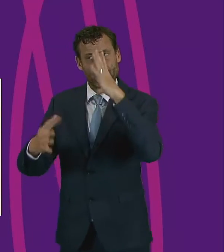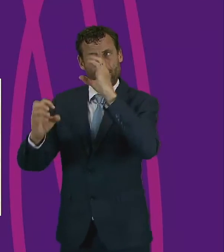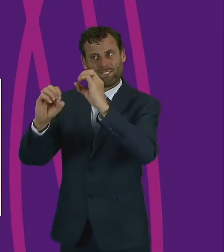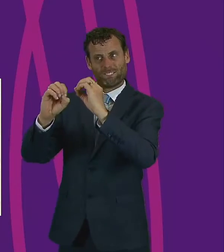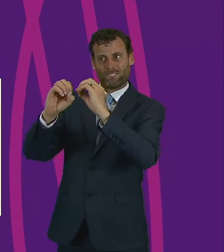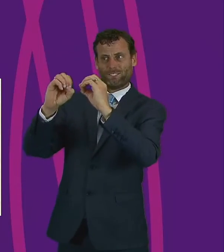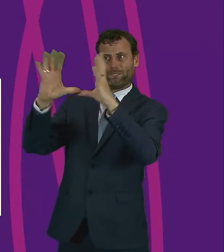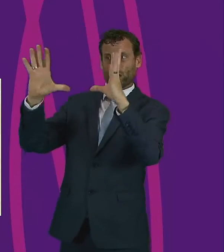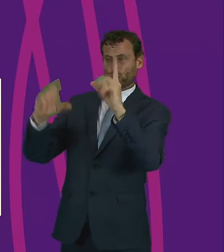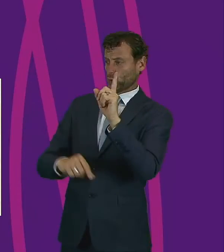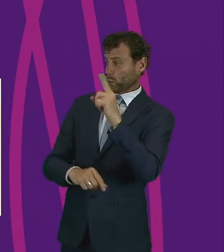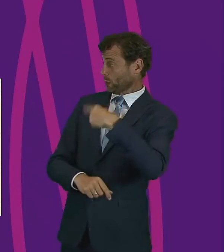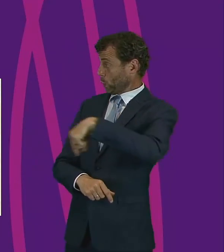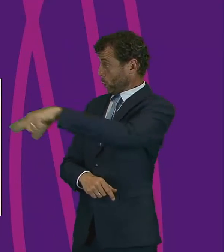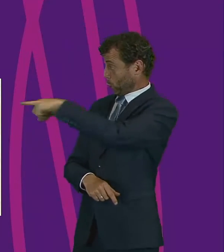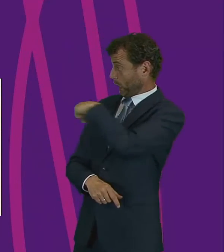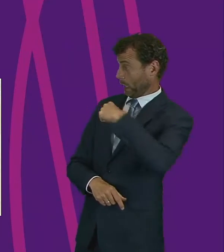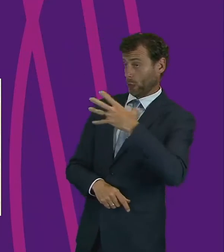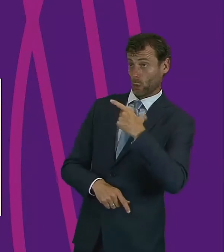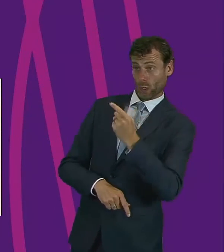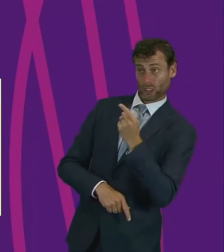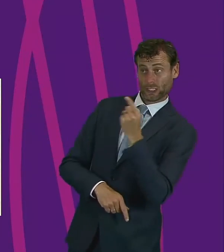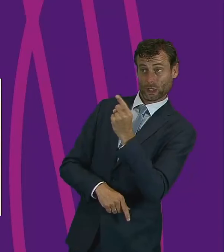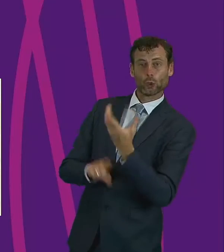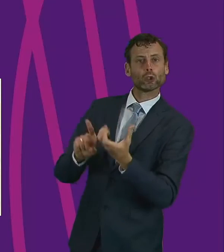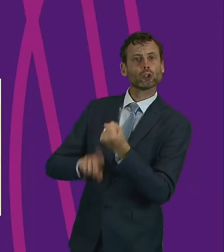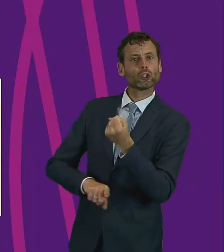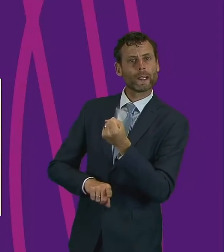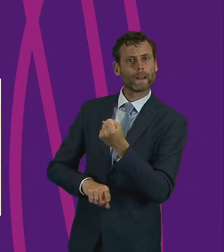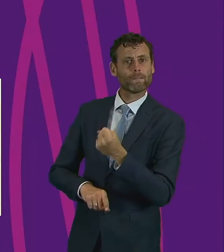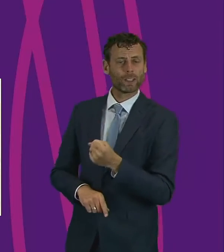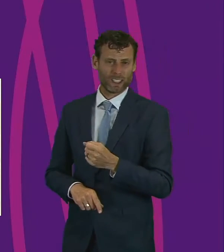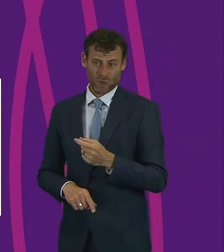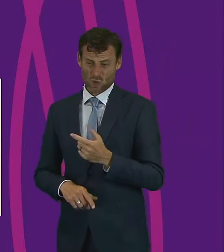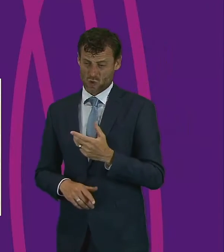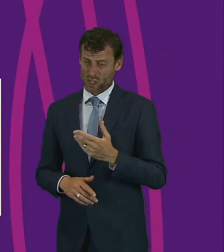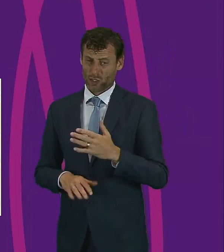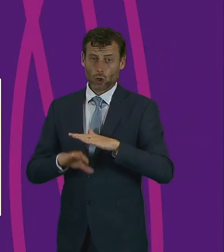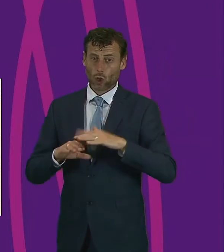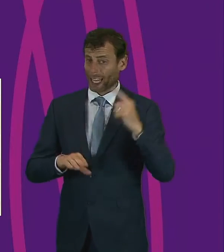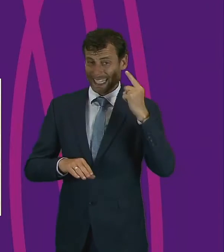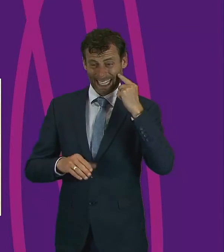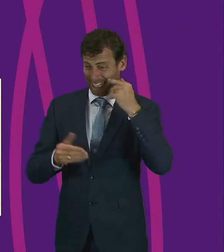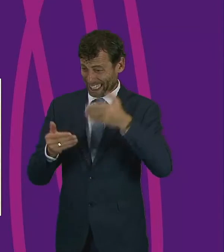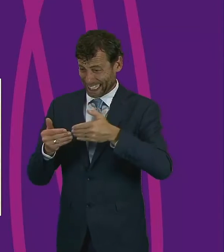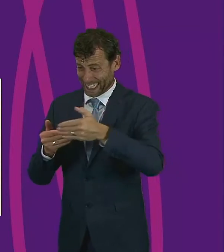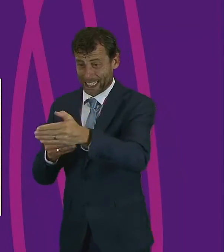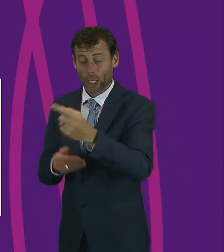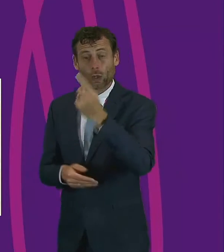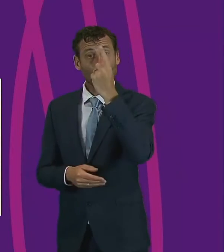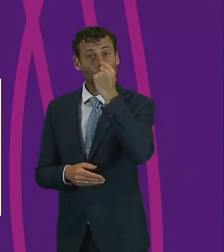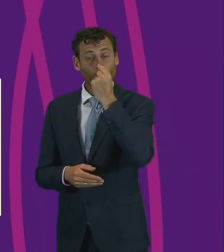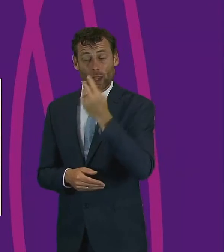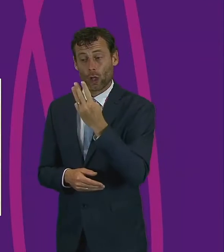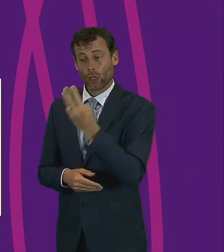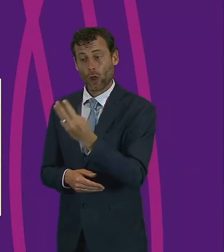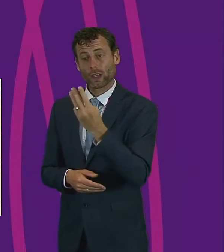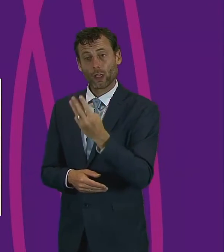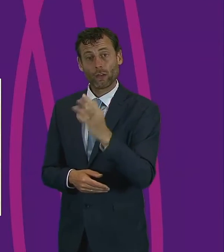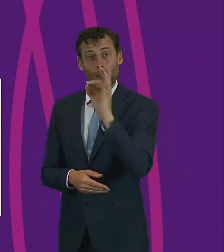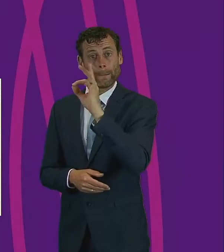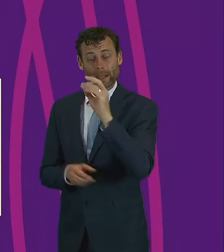achieve. The scale of the challenges ahead are significant. We could be looking at a 33% fall in